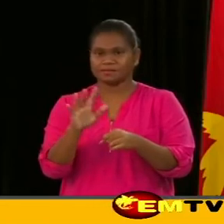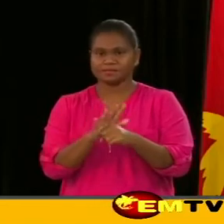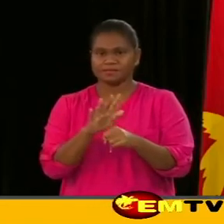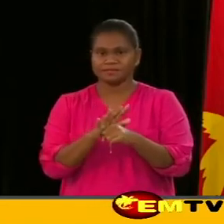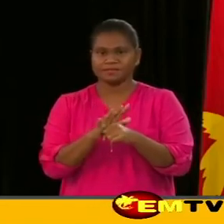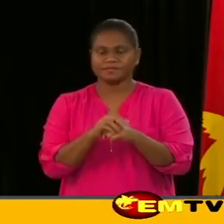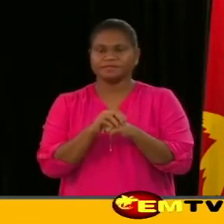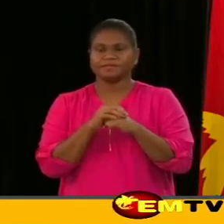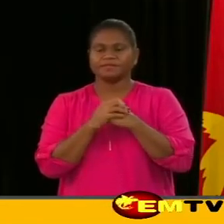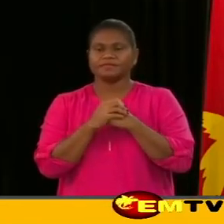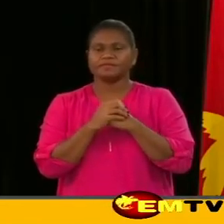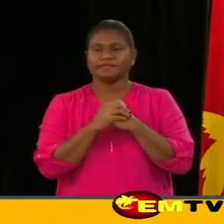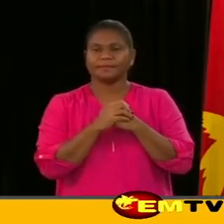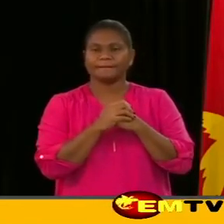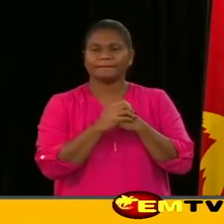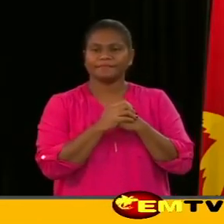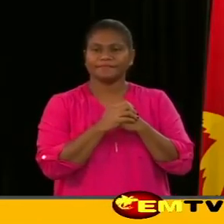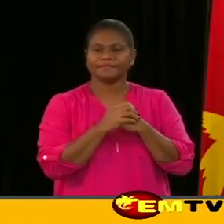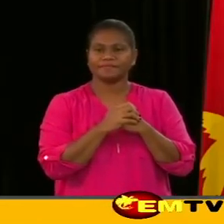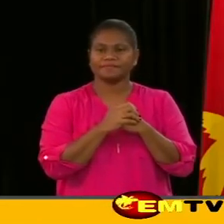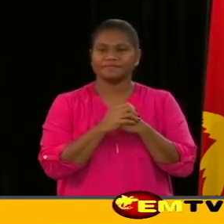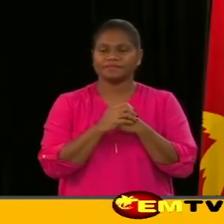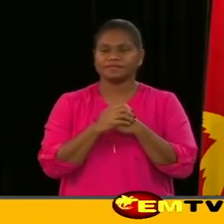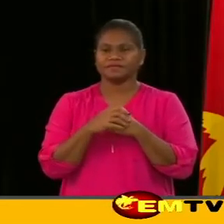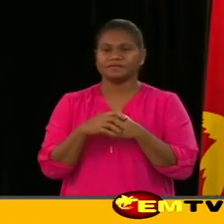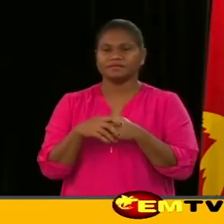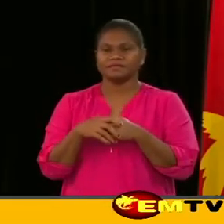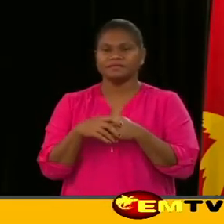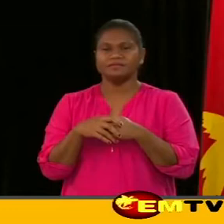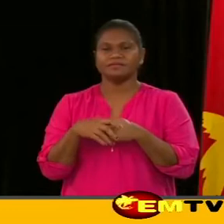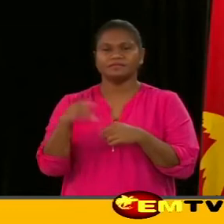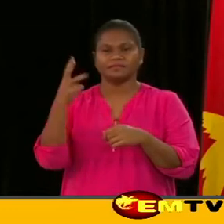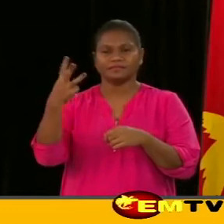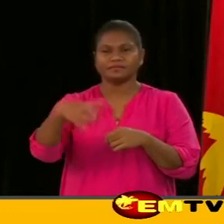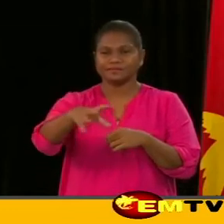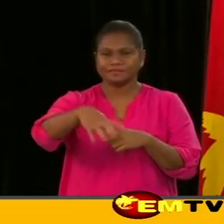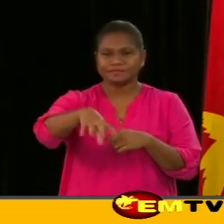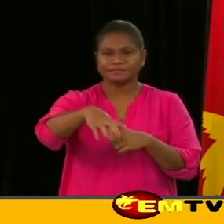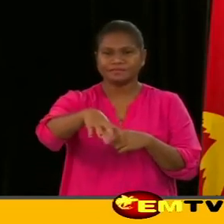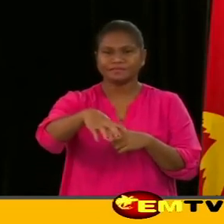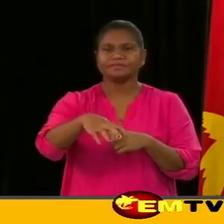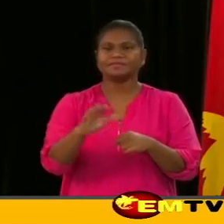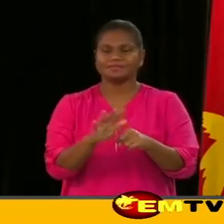is that there are pre-triage areas already initiated within the